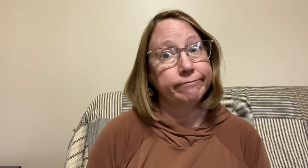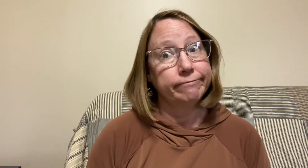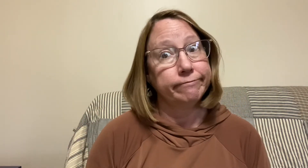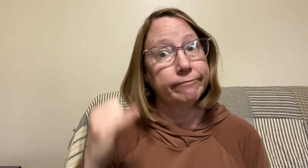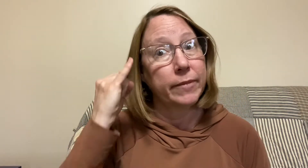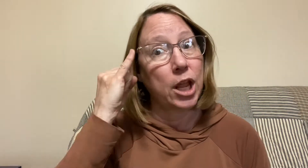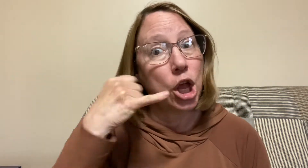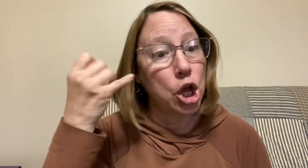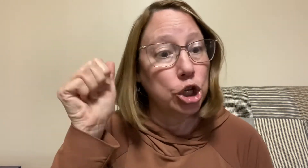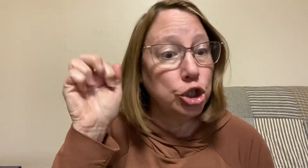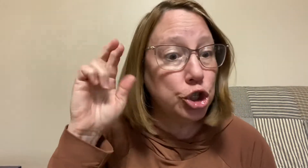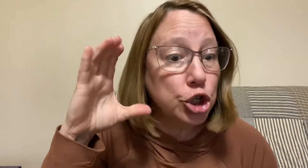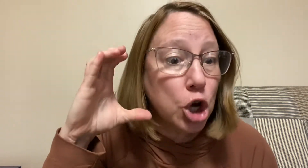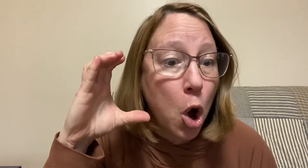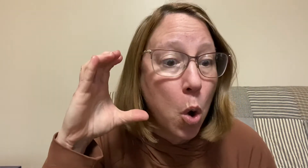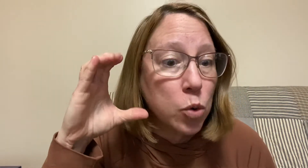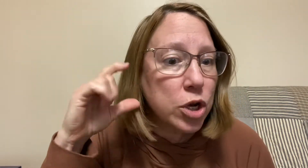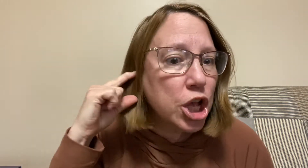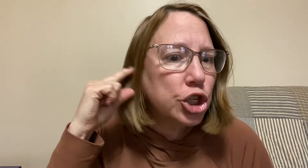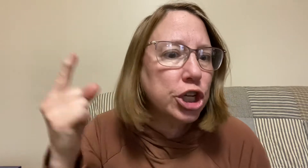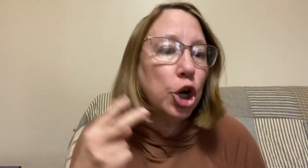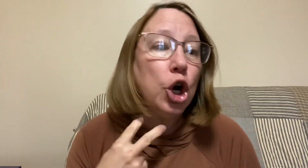experiences continued for several years.